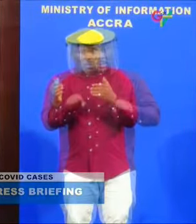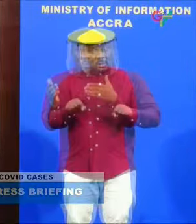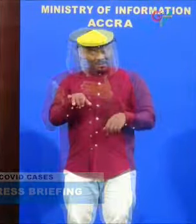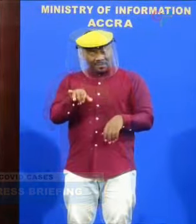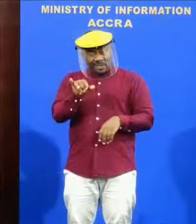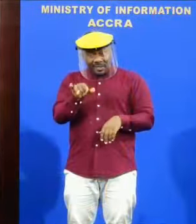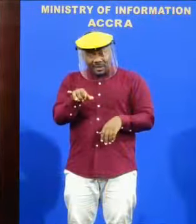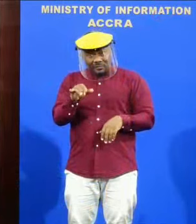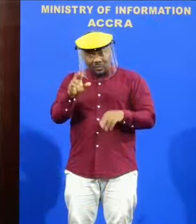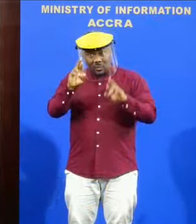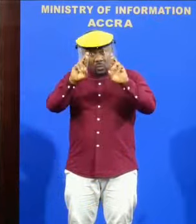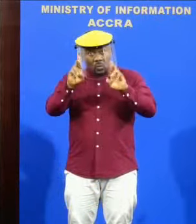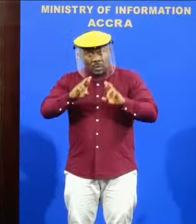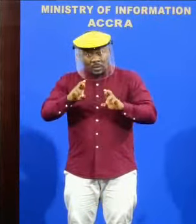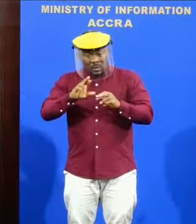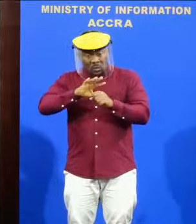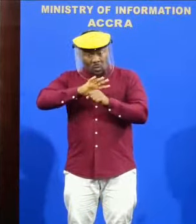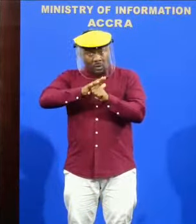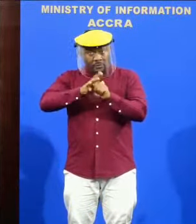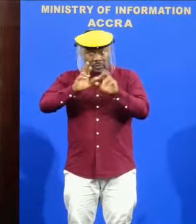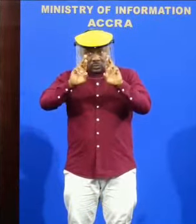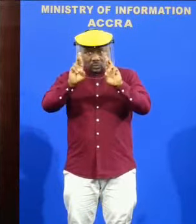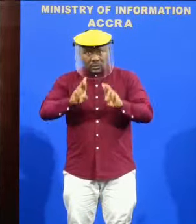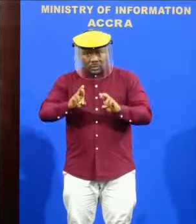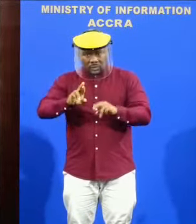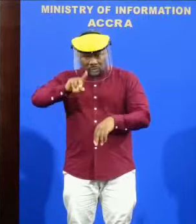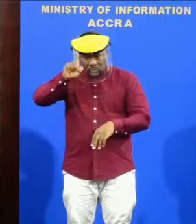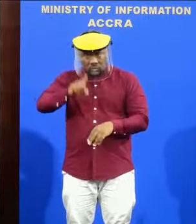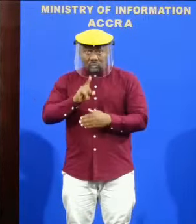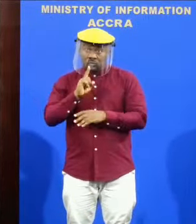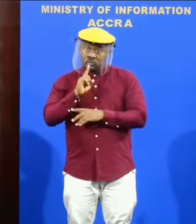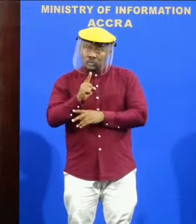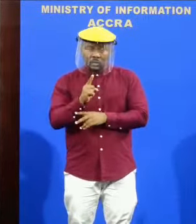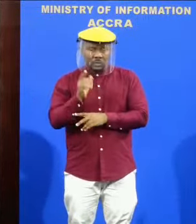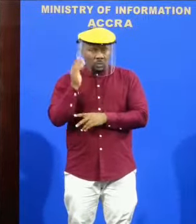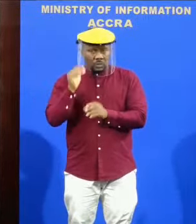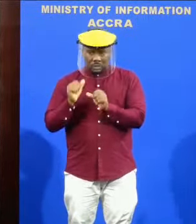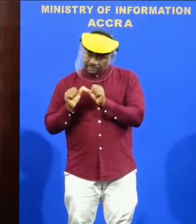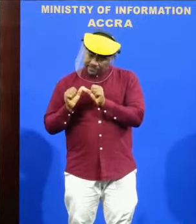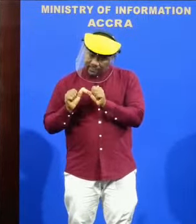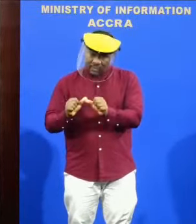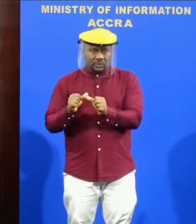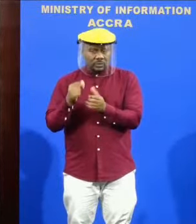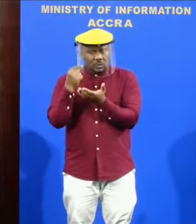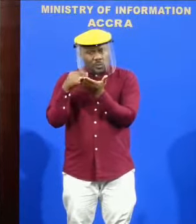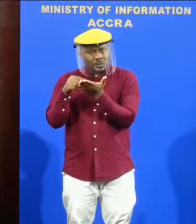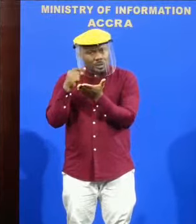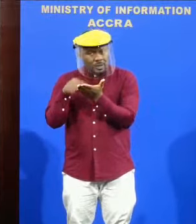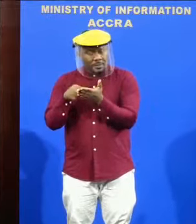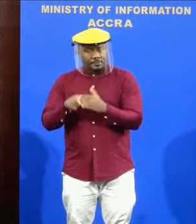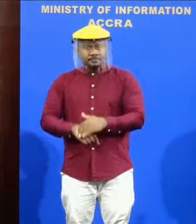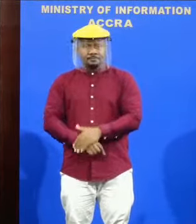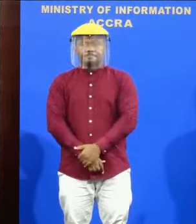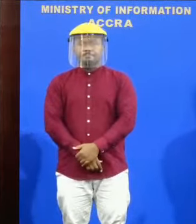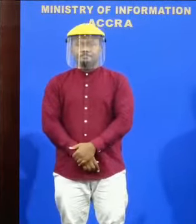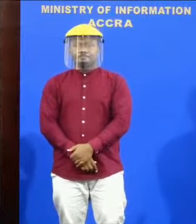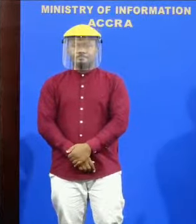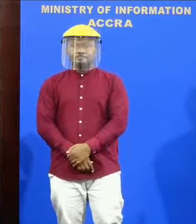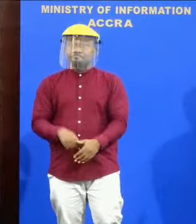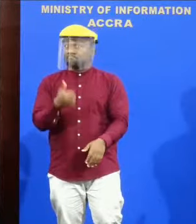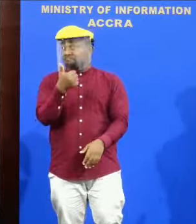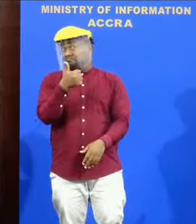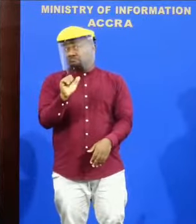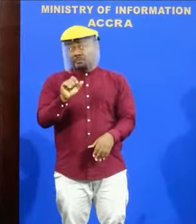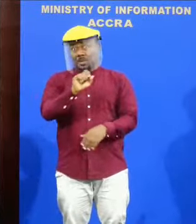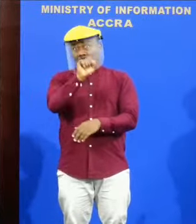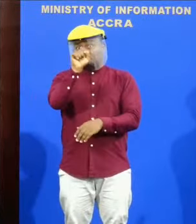I'll be very happy. The results that come out of that system to be credible will be so. And if anybody has any